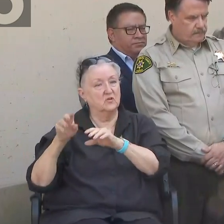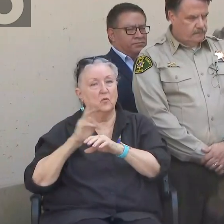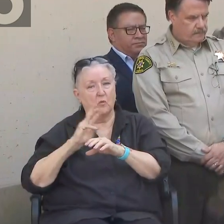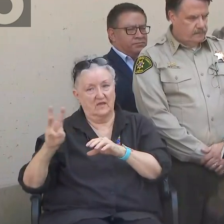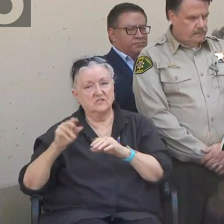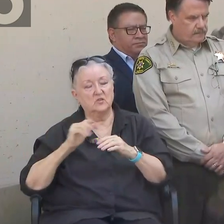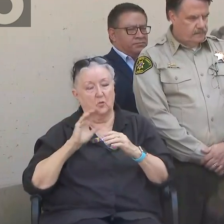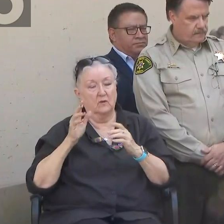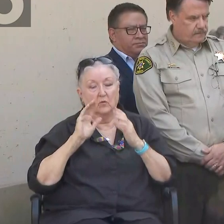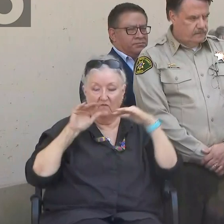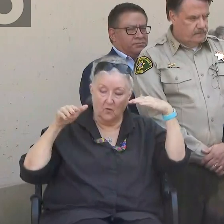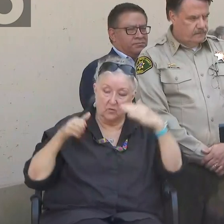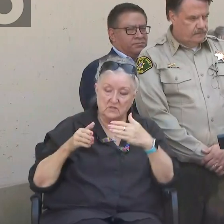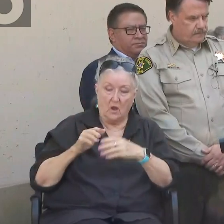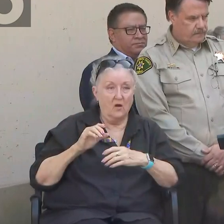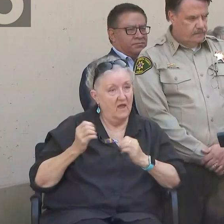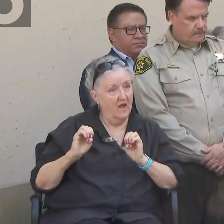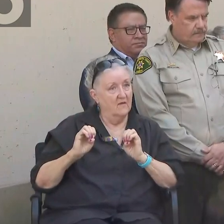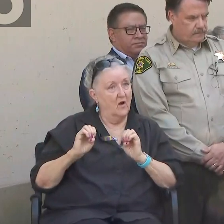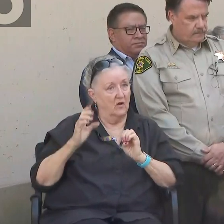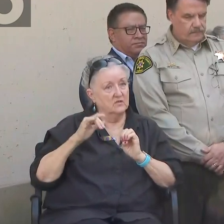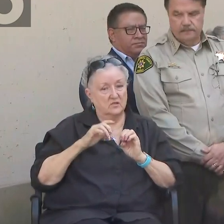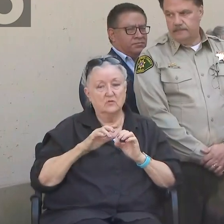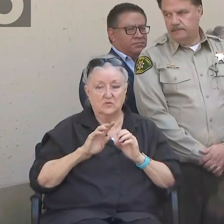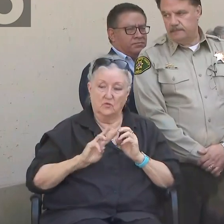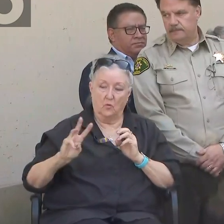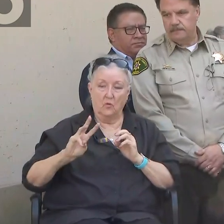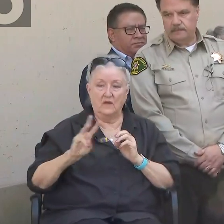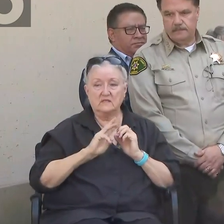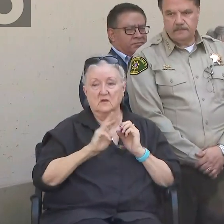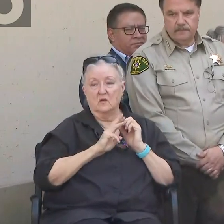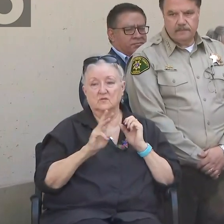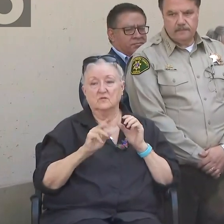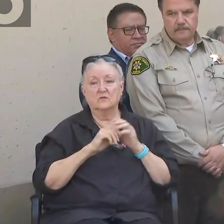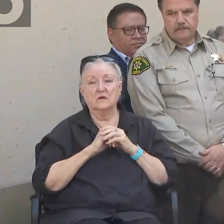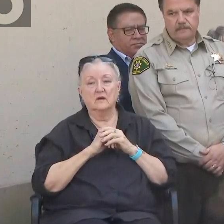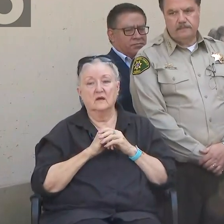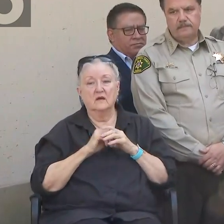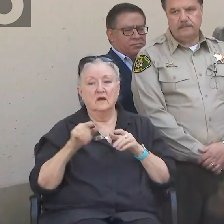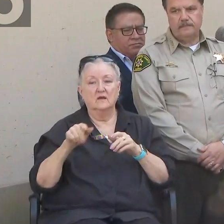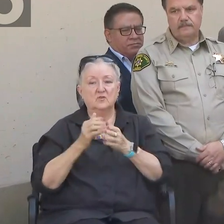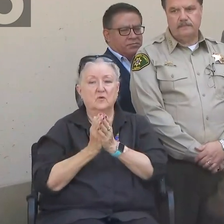will concentrate our effort also to the west as well.